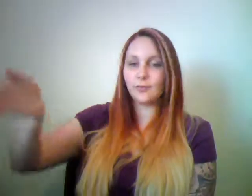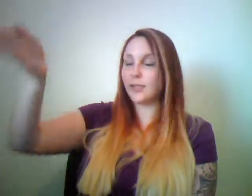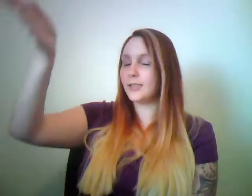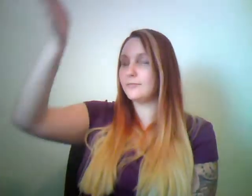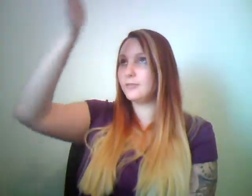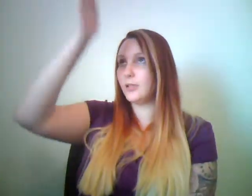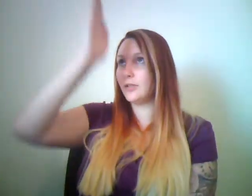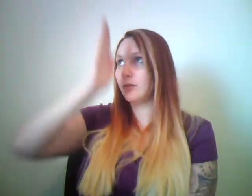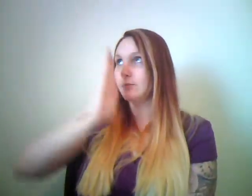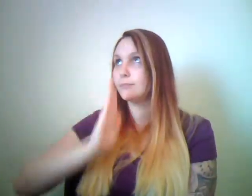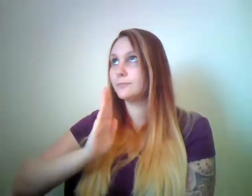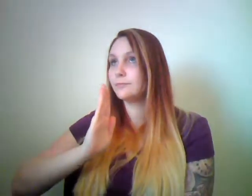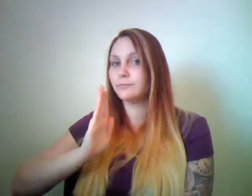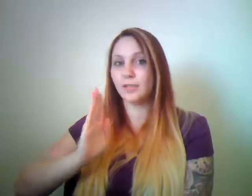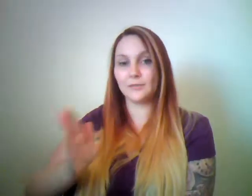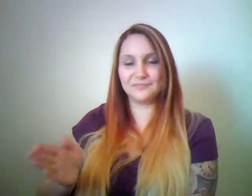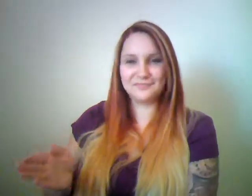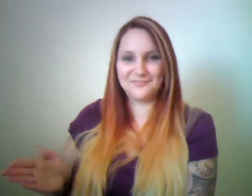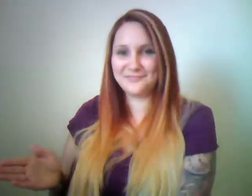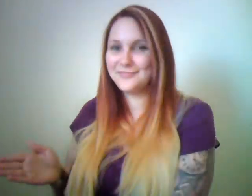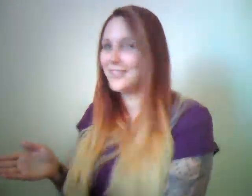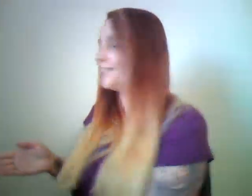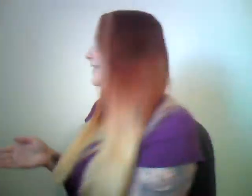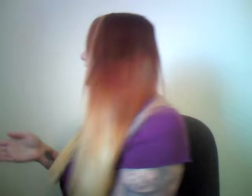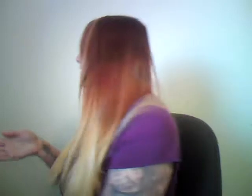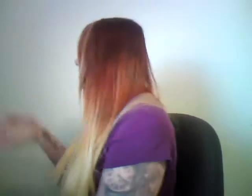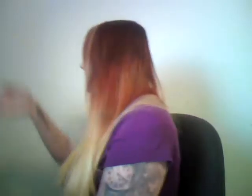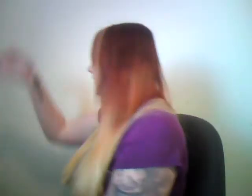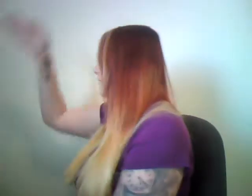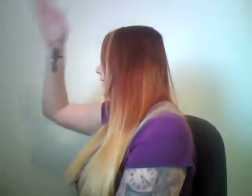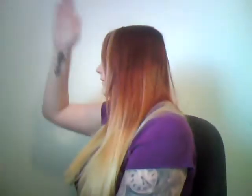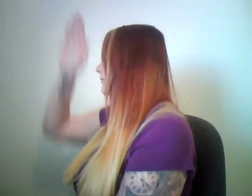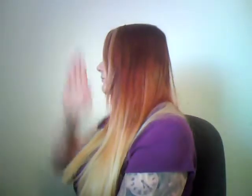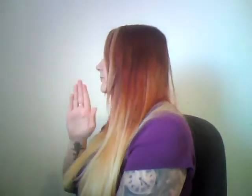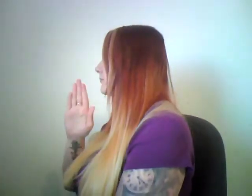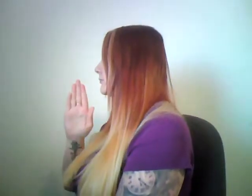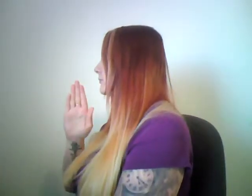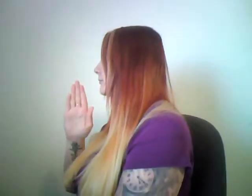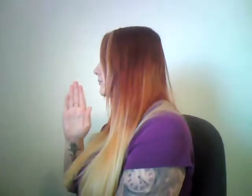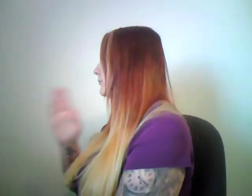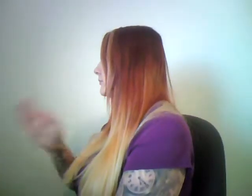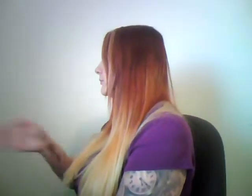God? Don't know. But God.